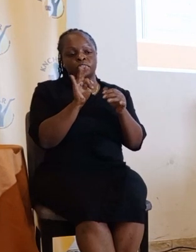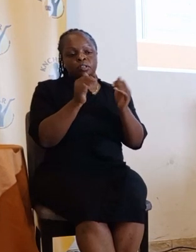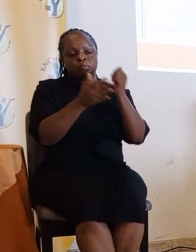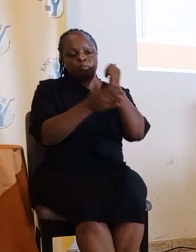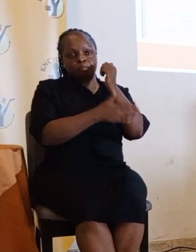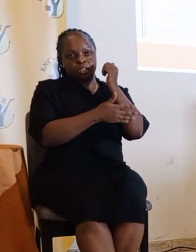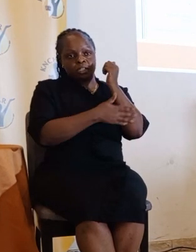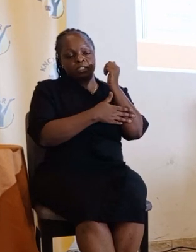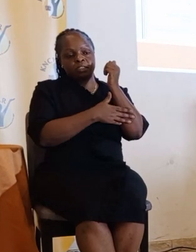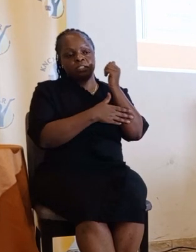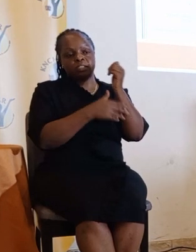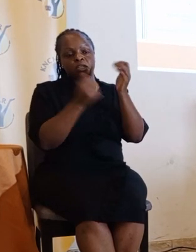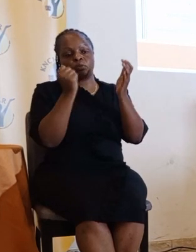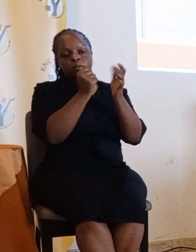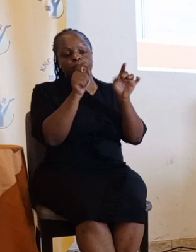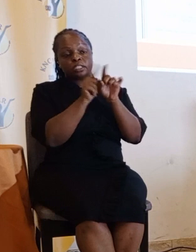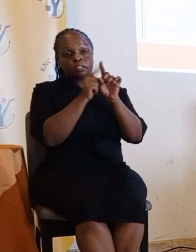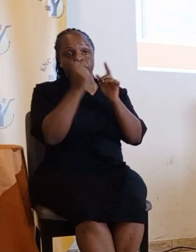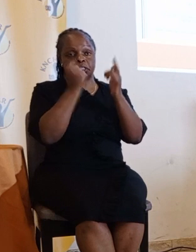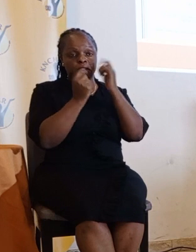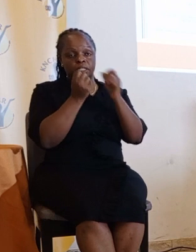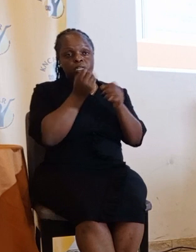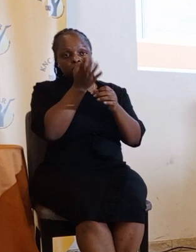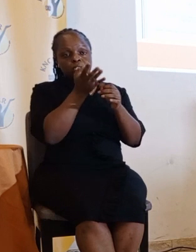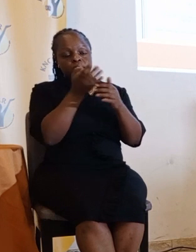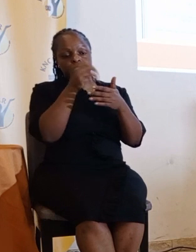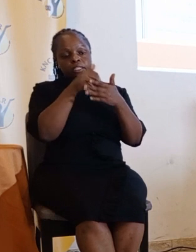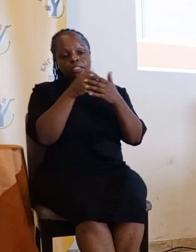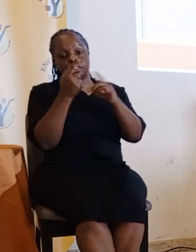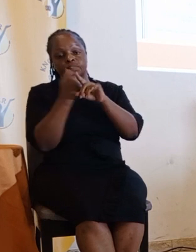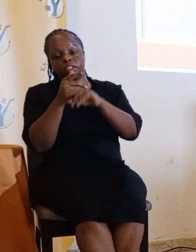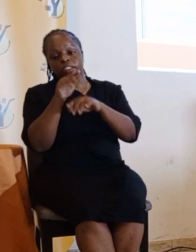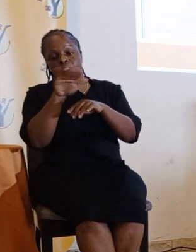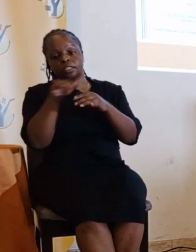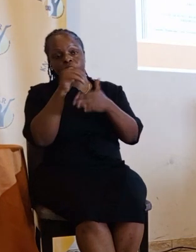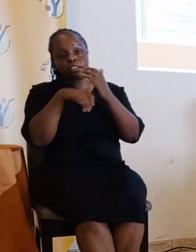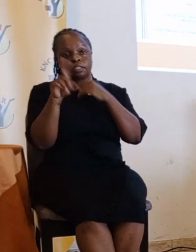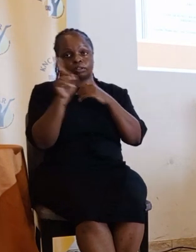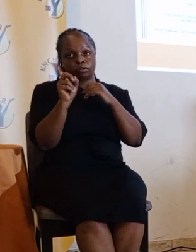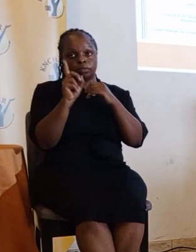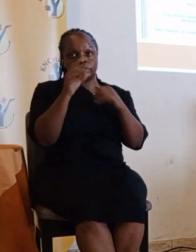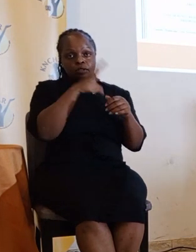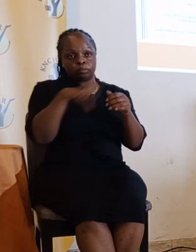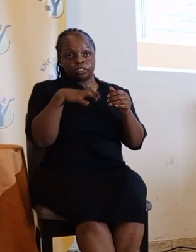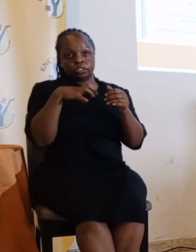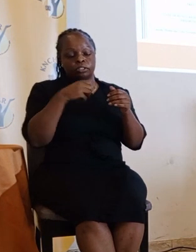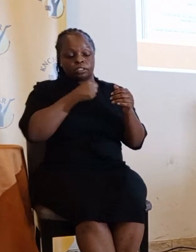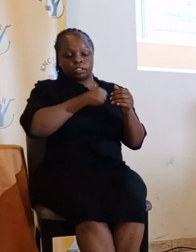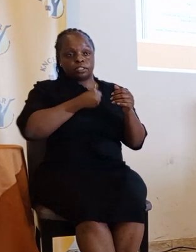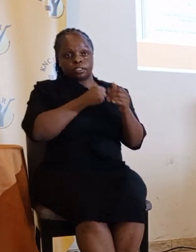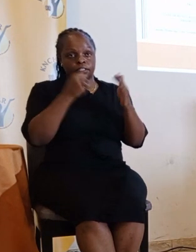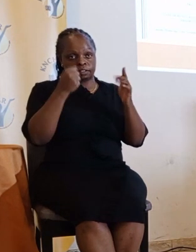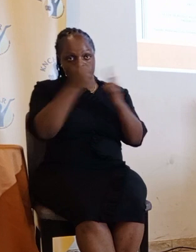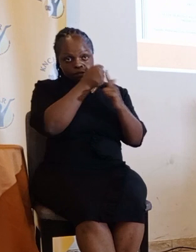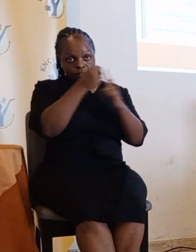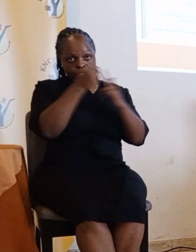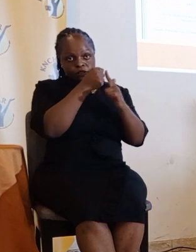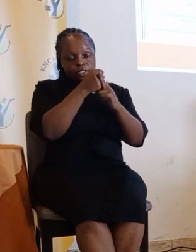as tear gas, particularly in the informal settlements in Nairobi. The Commission regrets the violence meted